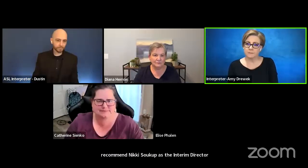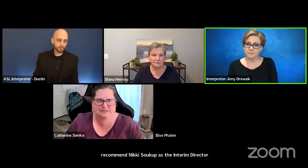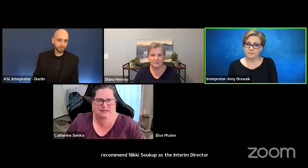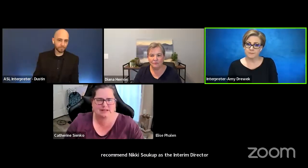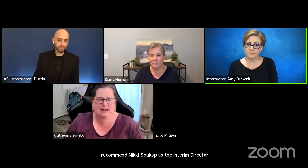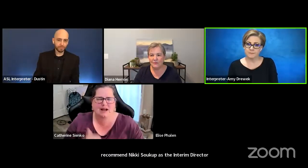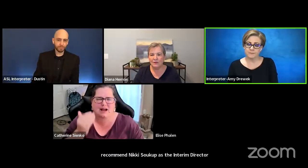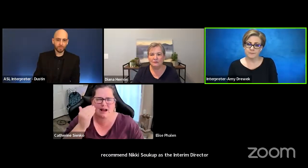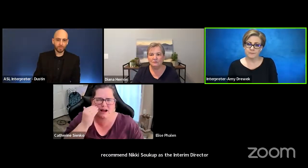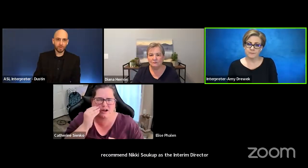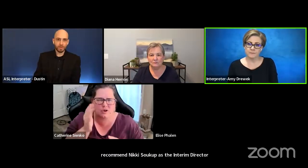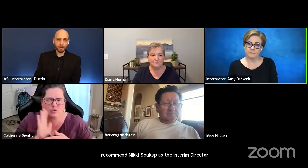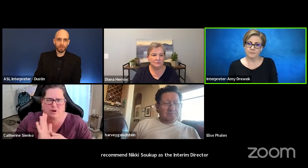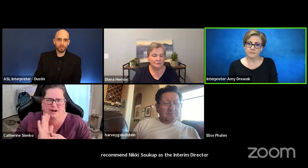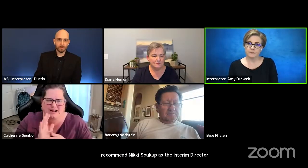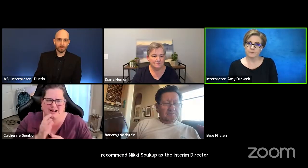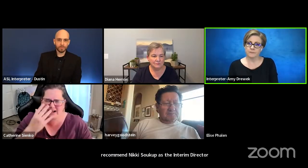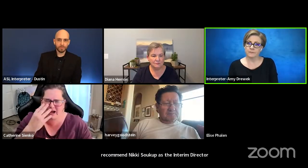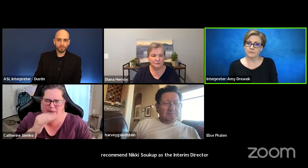Commissioner Goodstein.